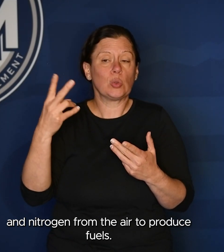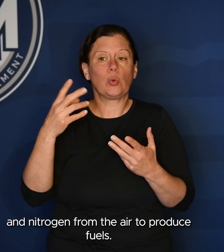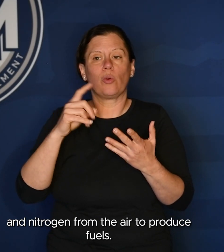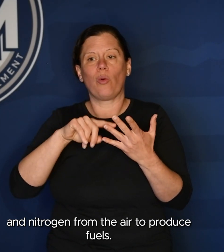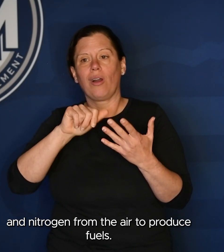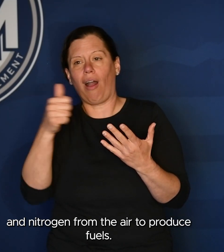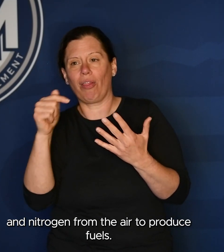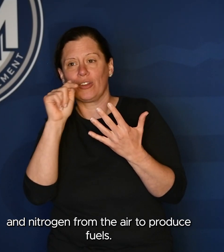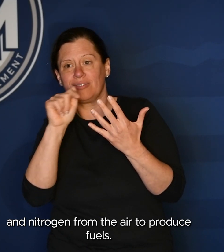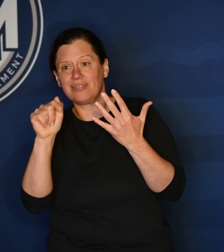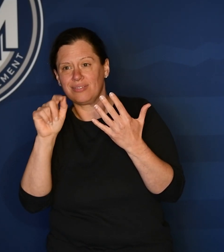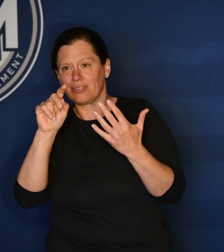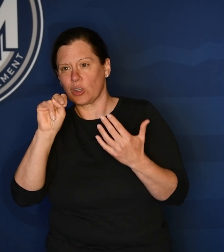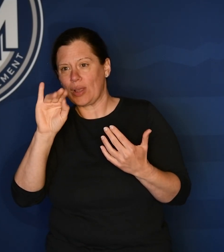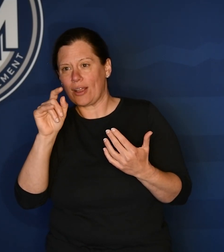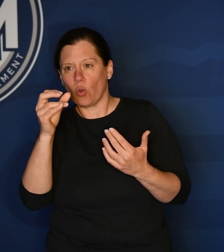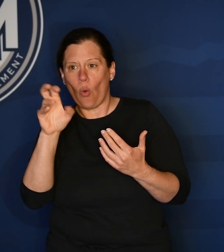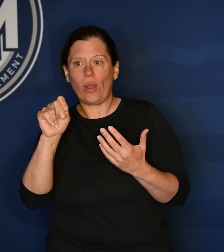produce fuels.